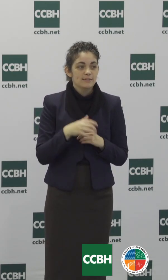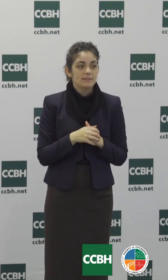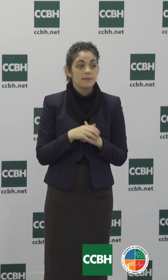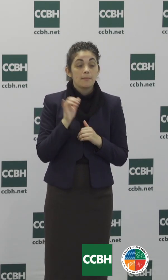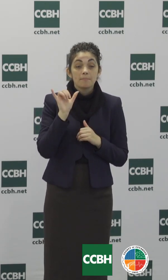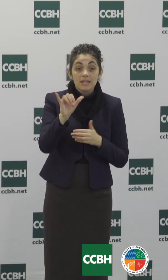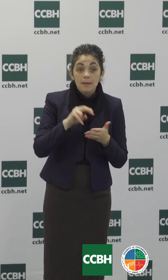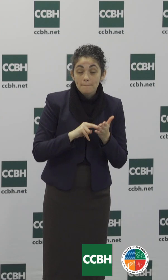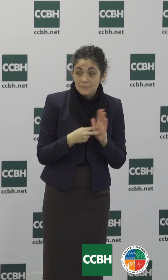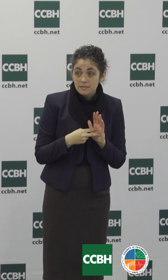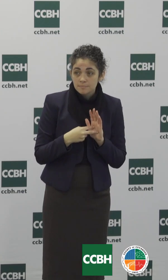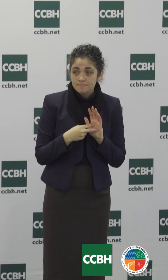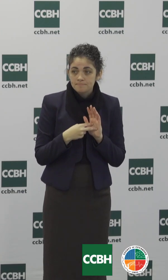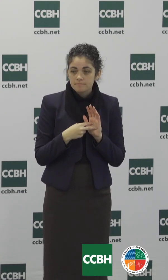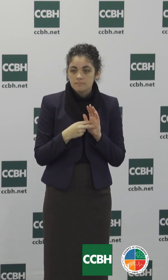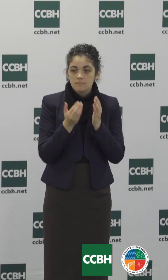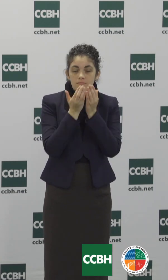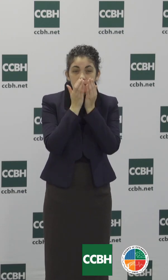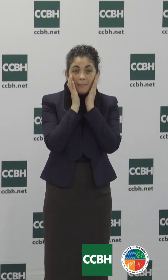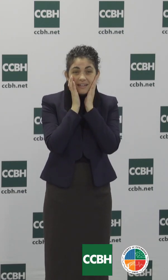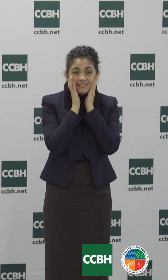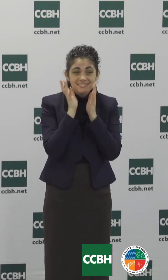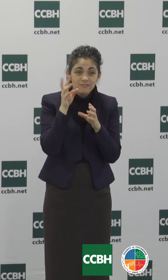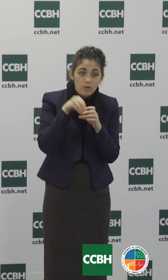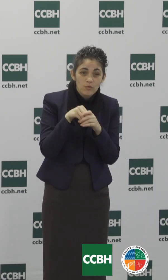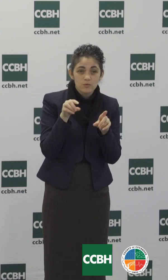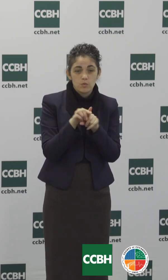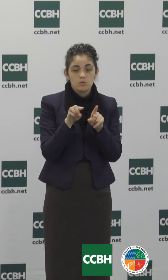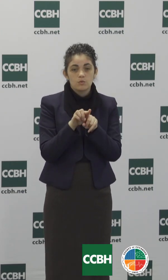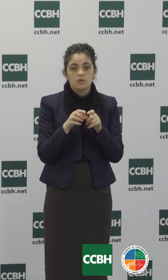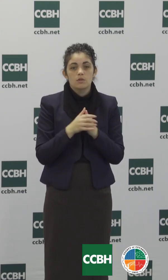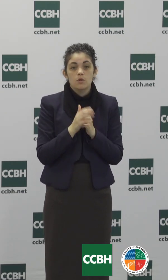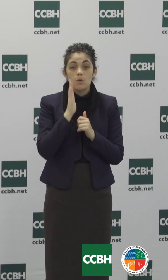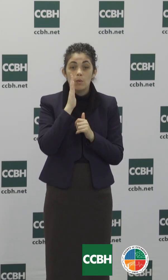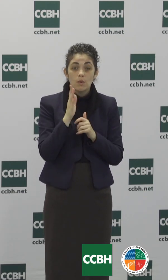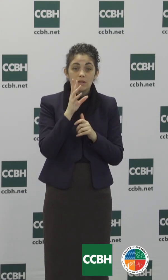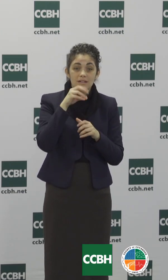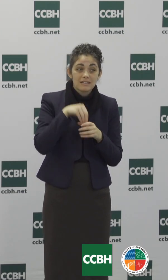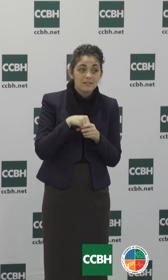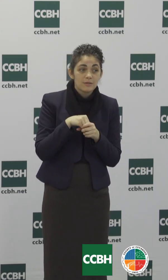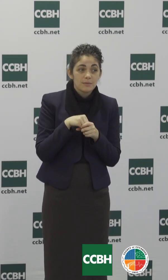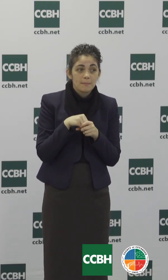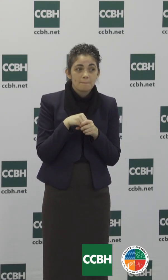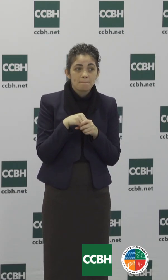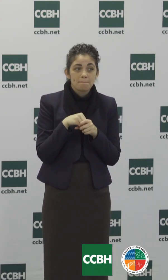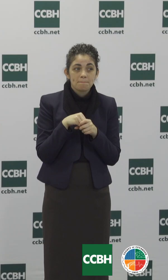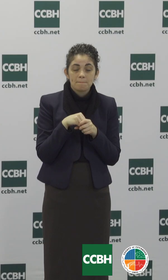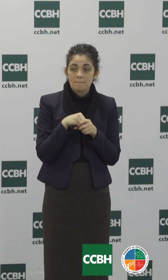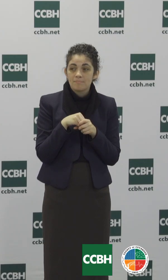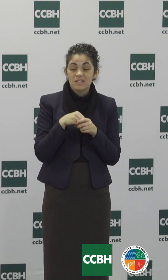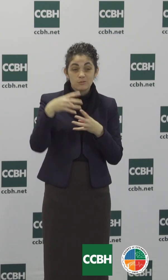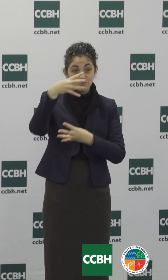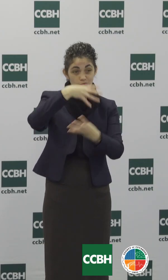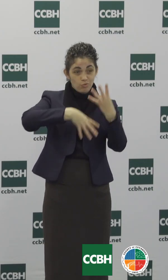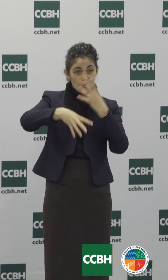So that may mean that masks is one part of that. It will include social distancing and the